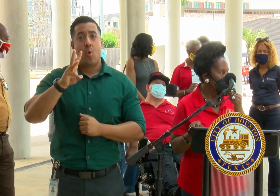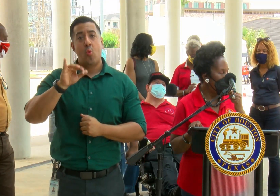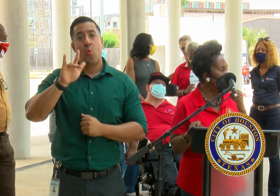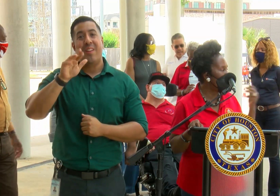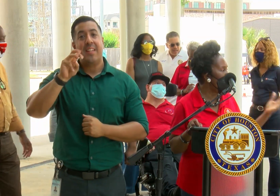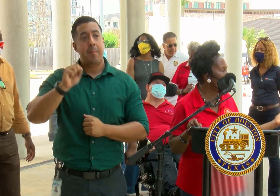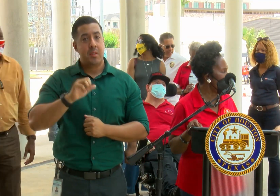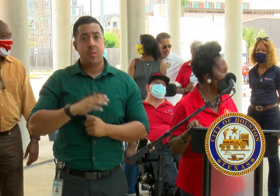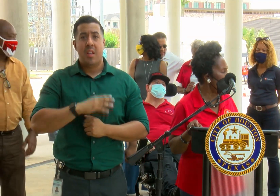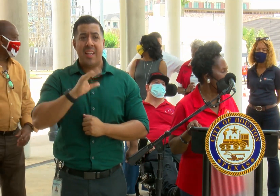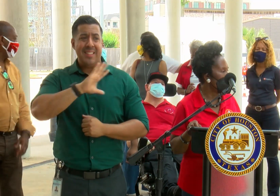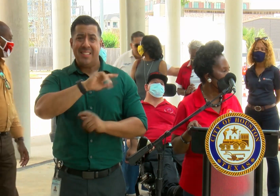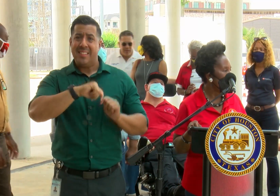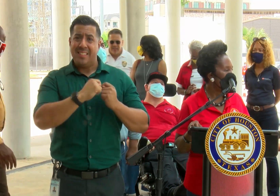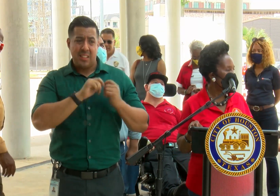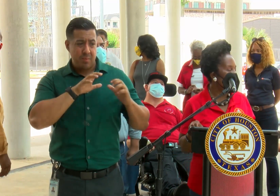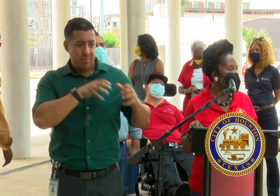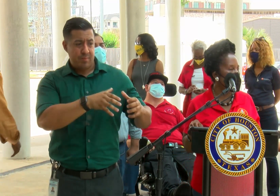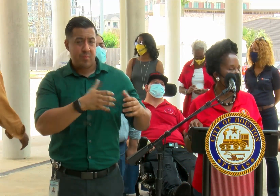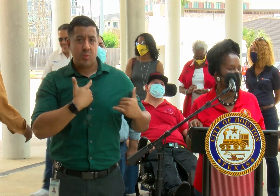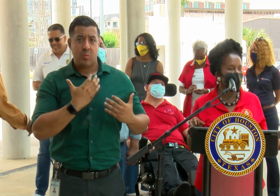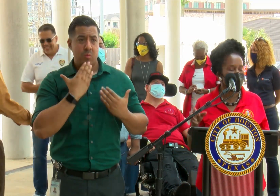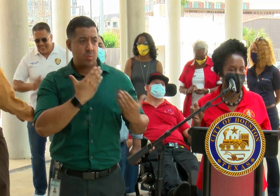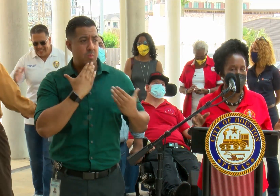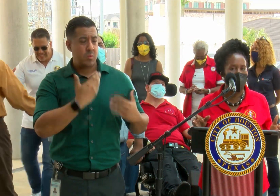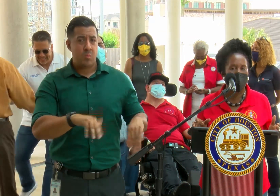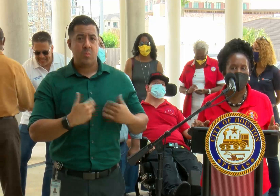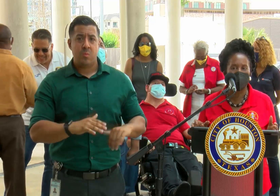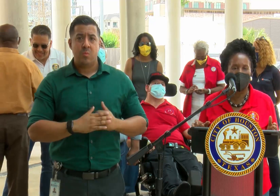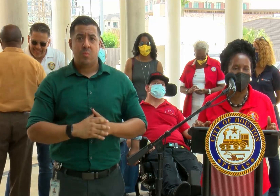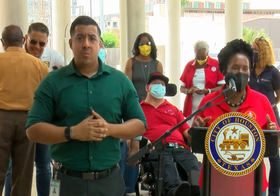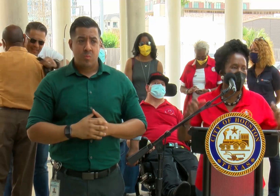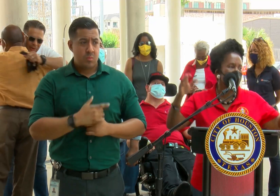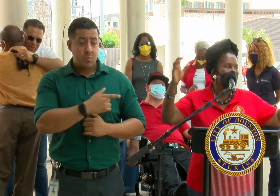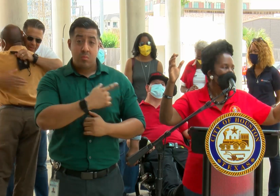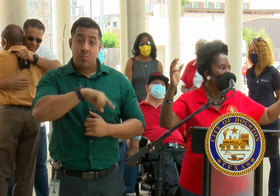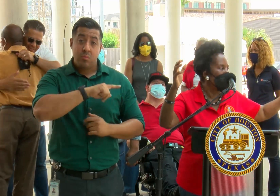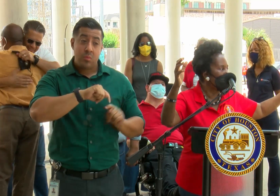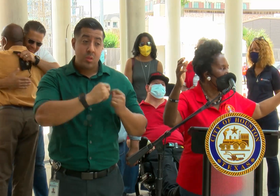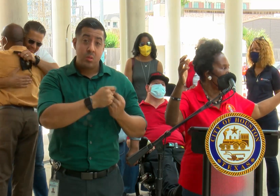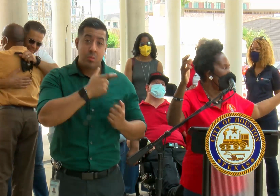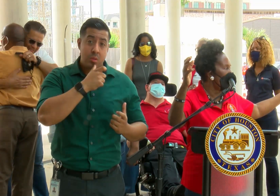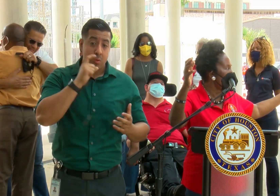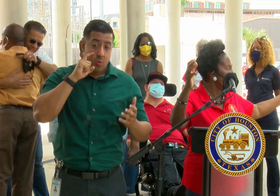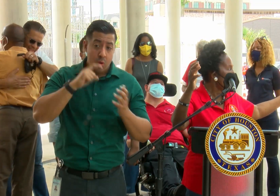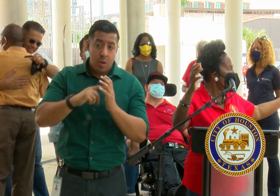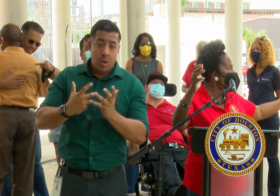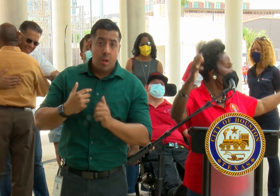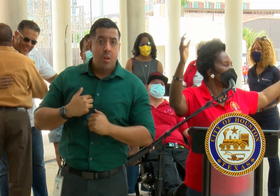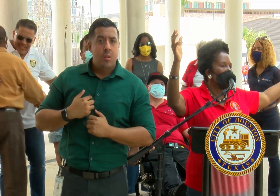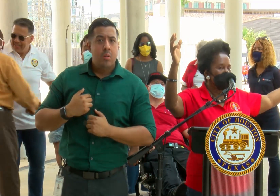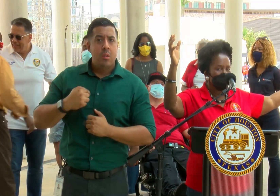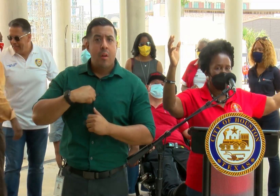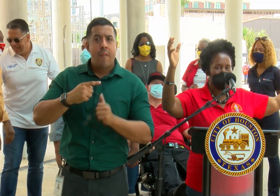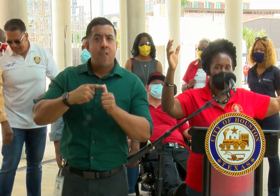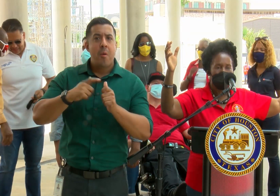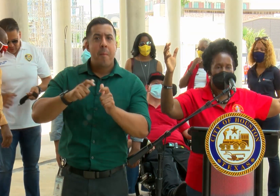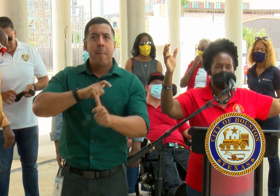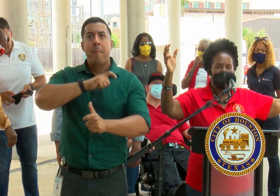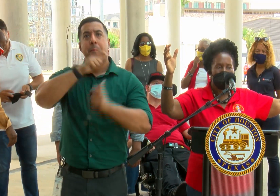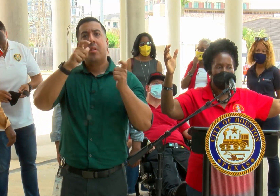Williams and his whole team that has recognized that first we started out with big